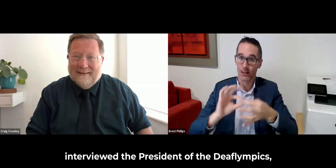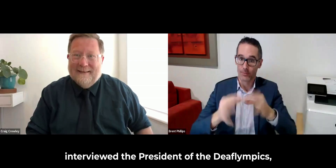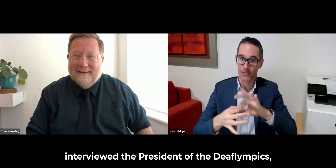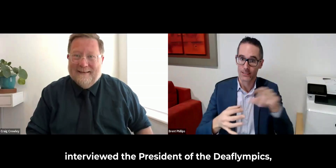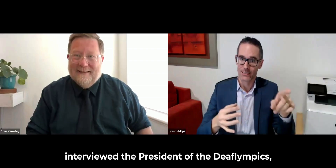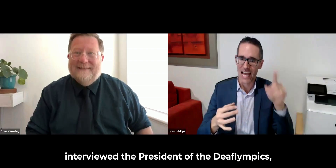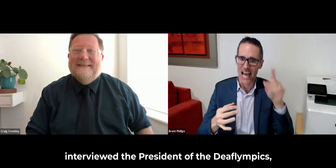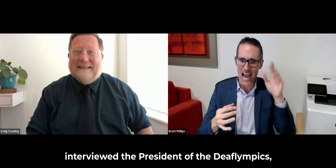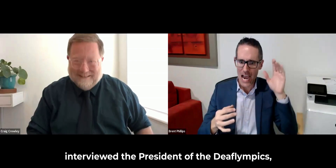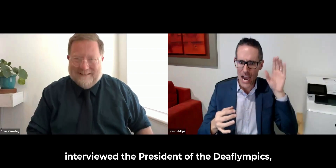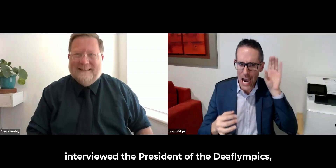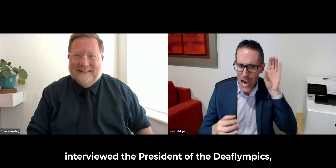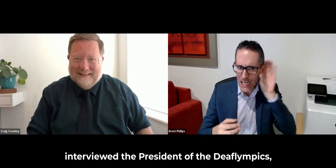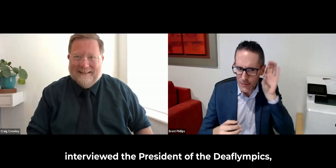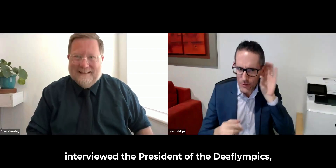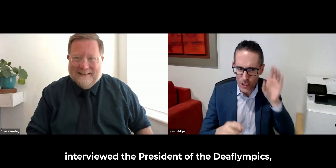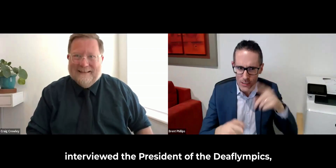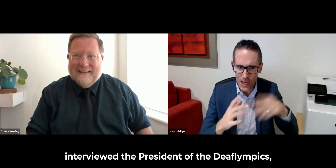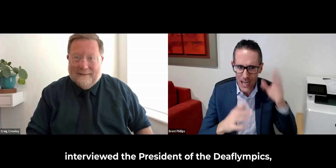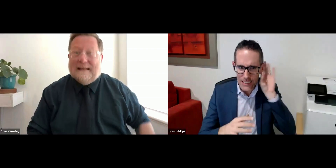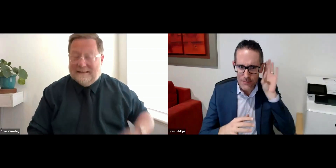interviewed the president of Deaf Olympics,